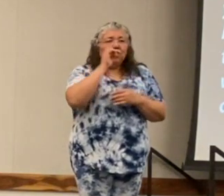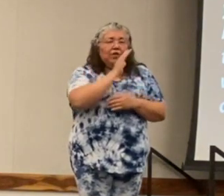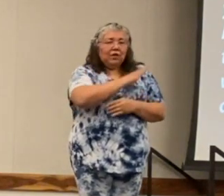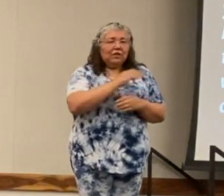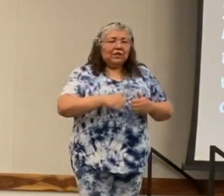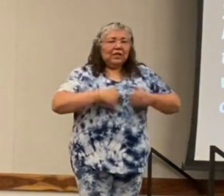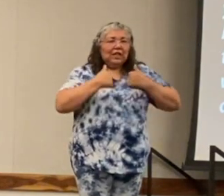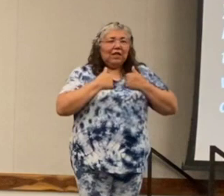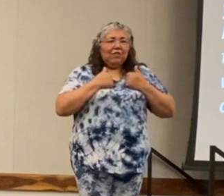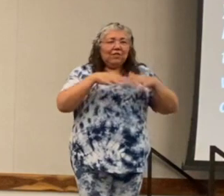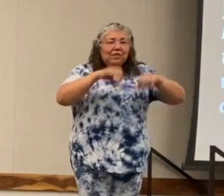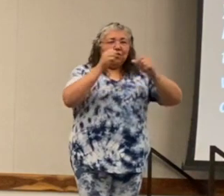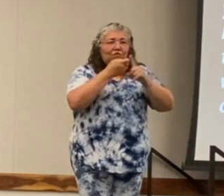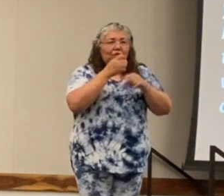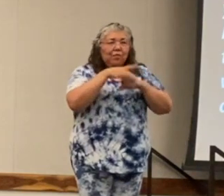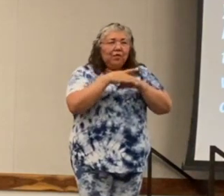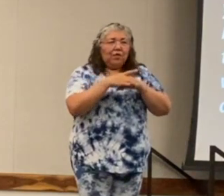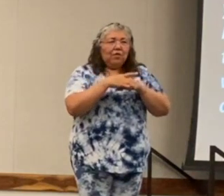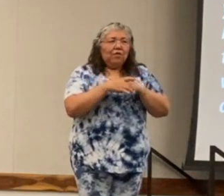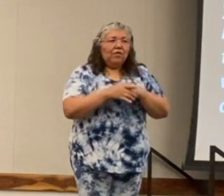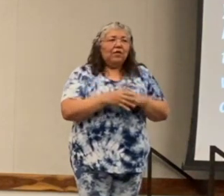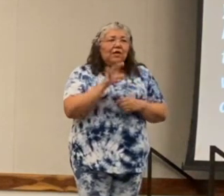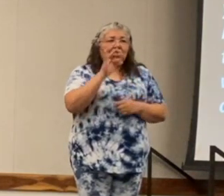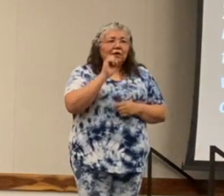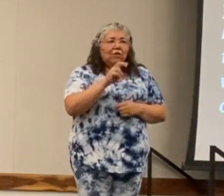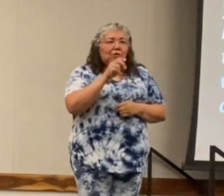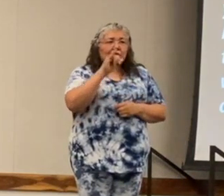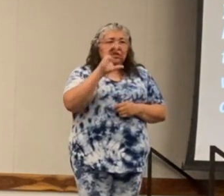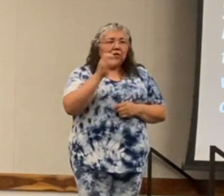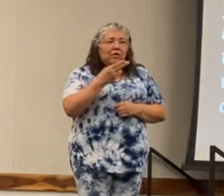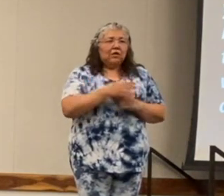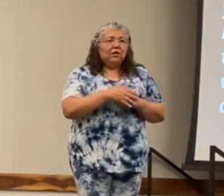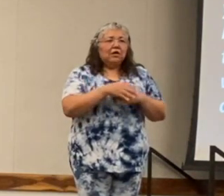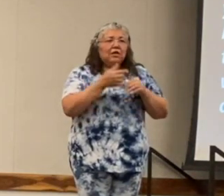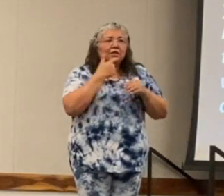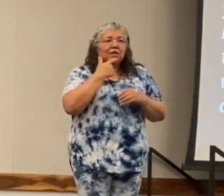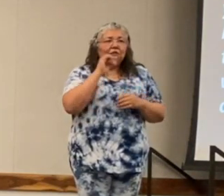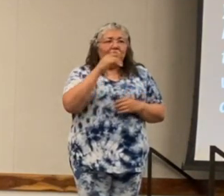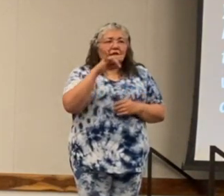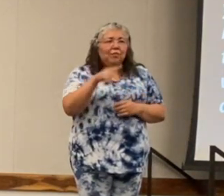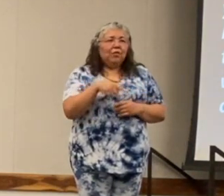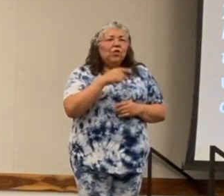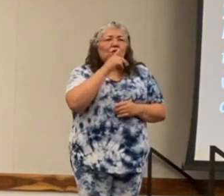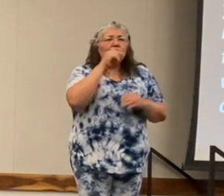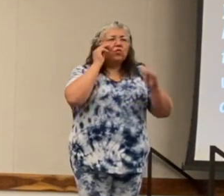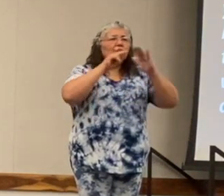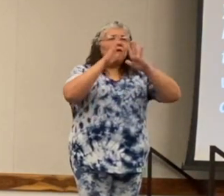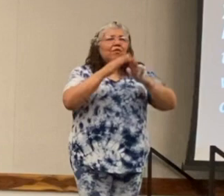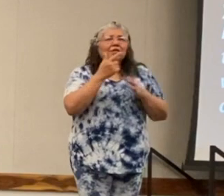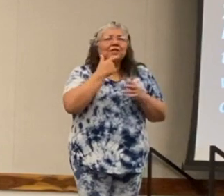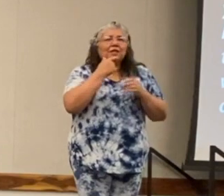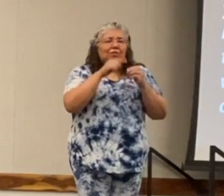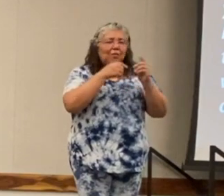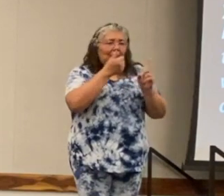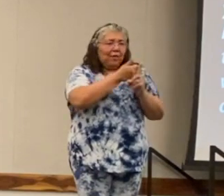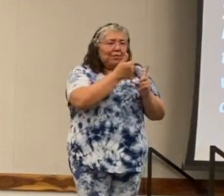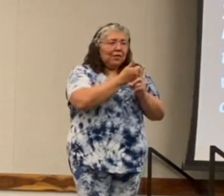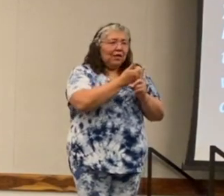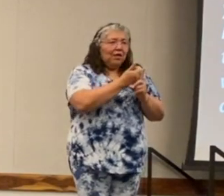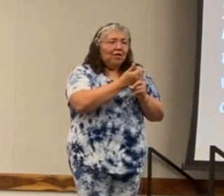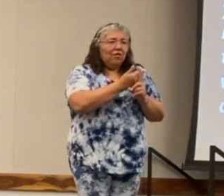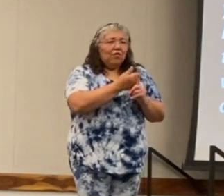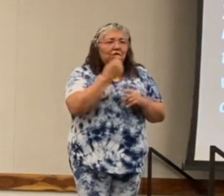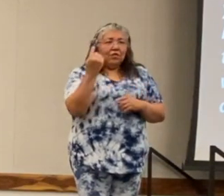life is taken from the earth? The eunuch said to Philip, I ask you, who is the prophet saying this about himself or someone